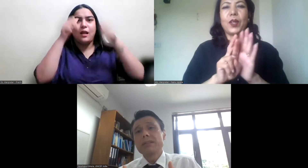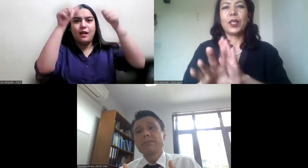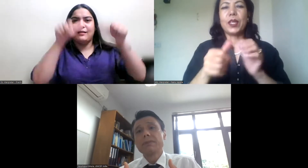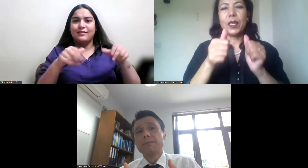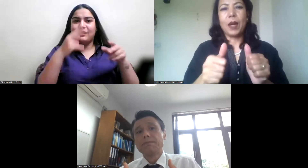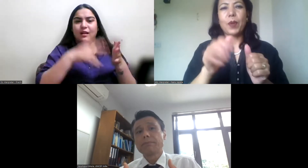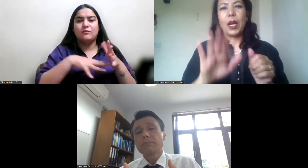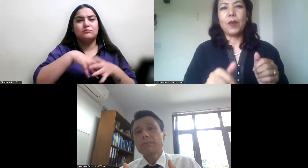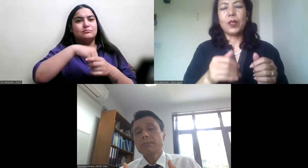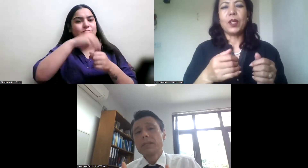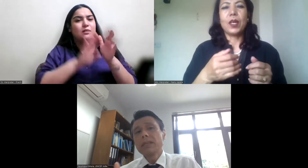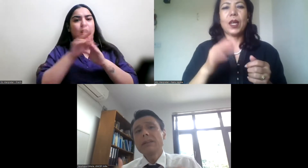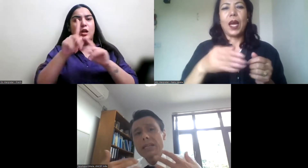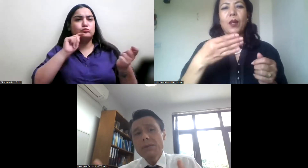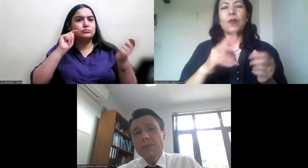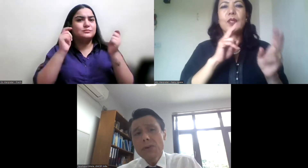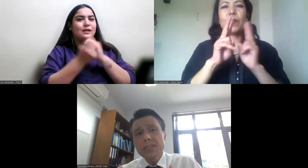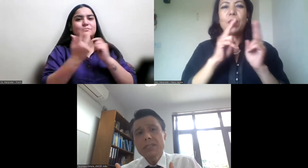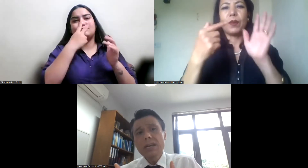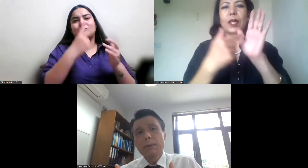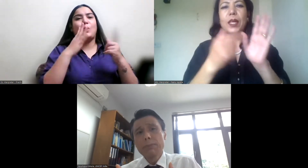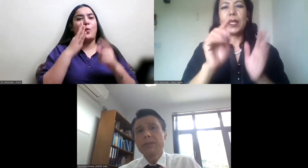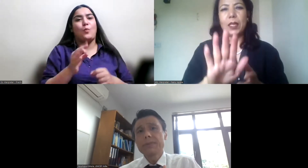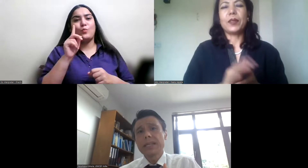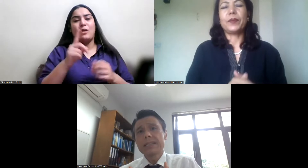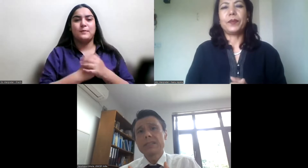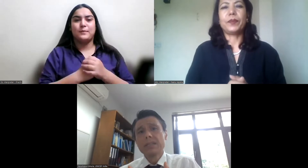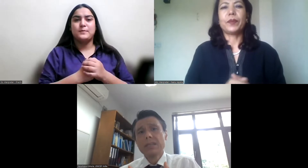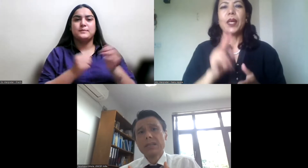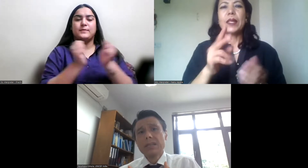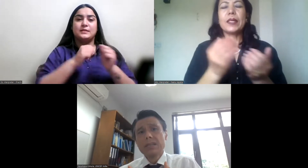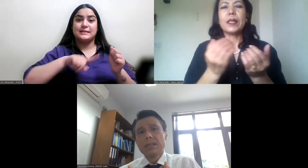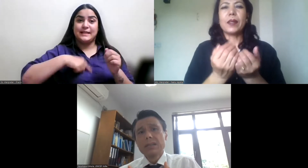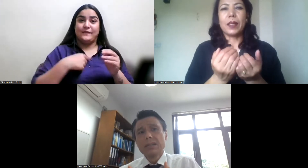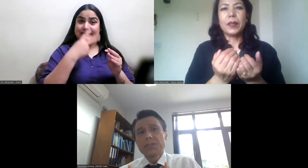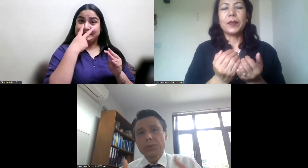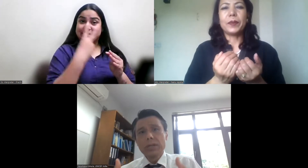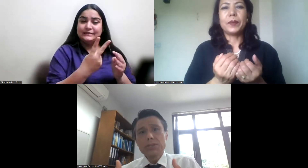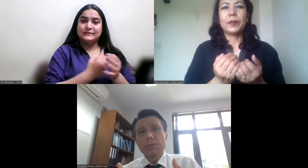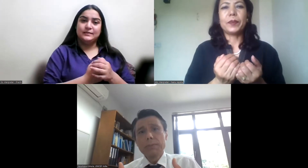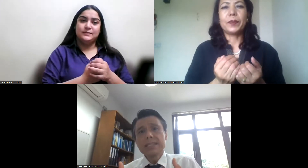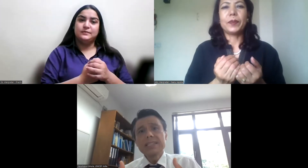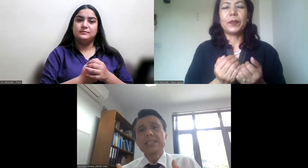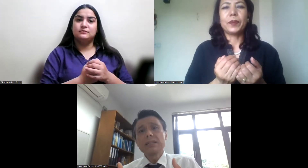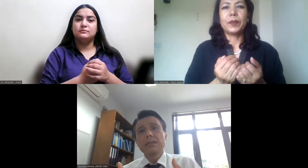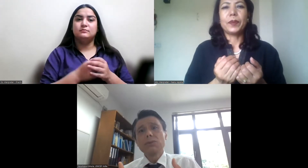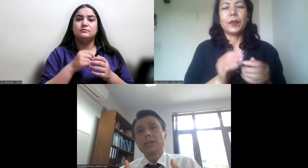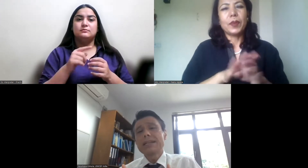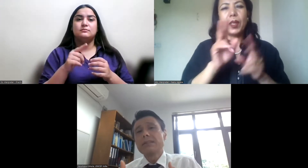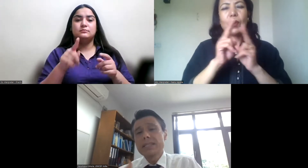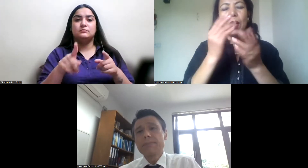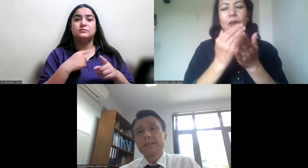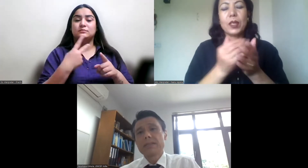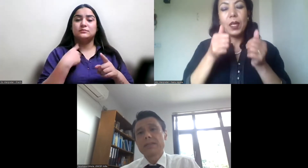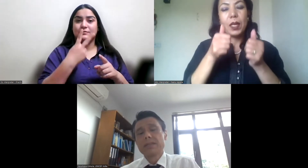transformative. It reinforces our beliefs that children should be seen not